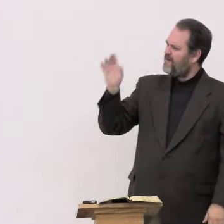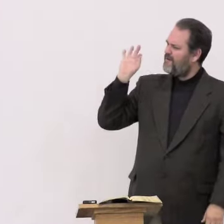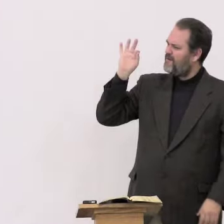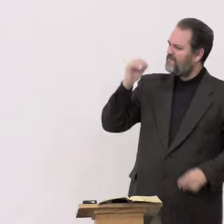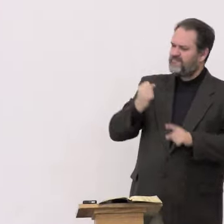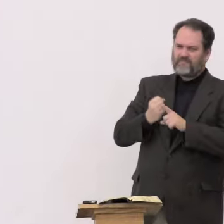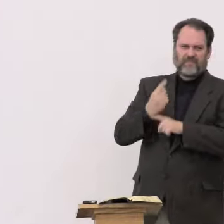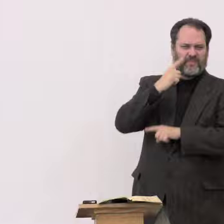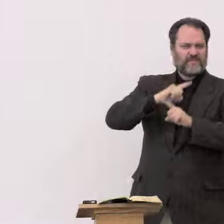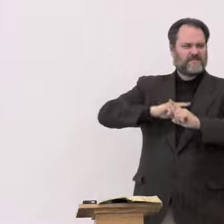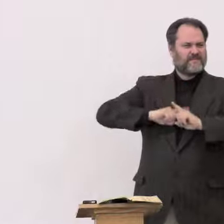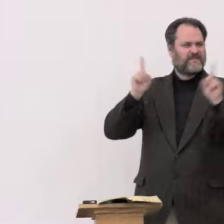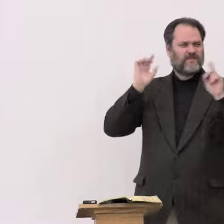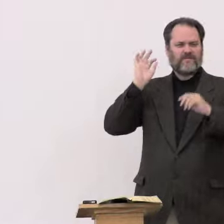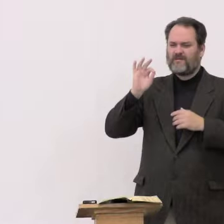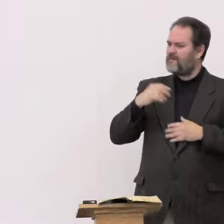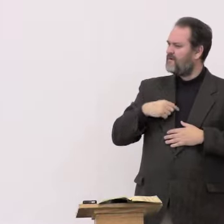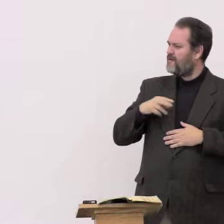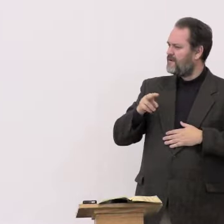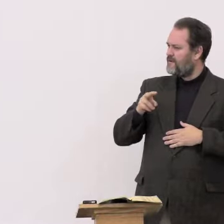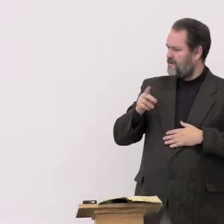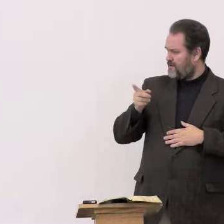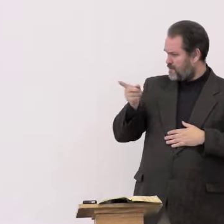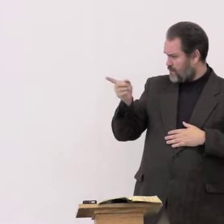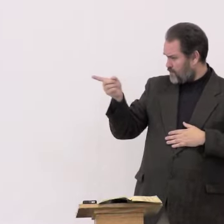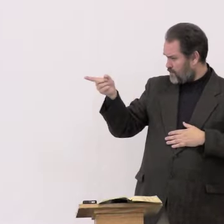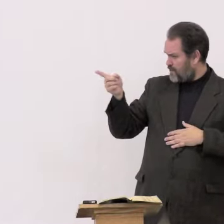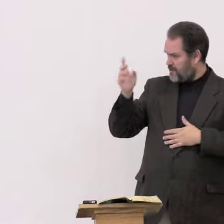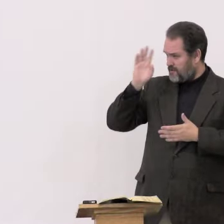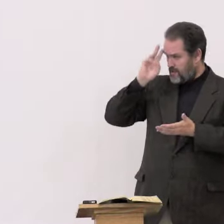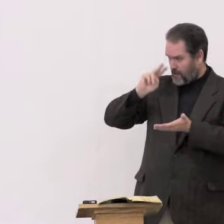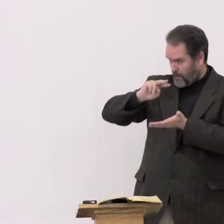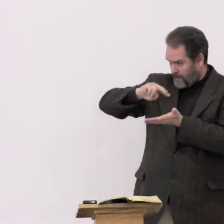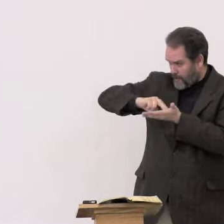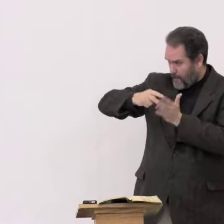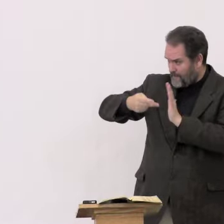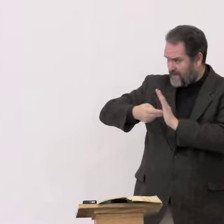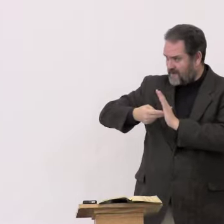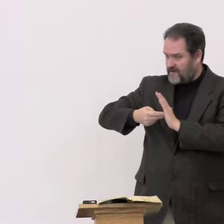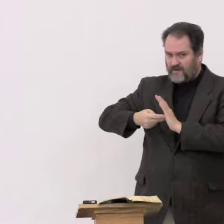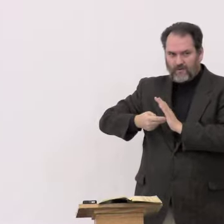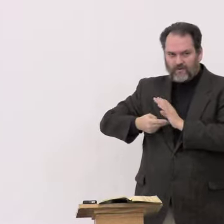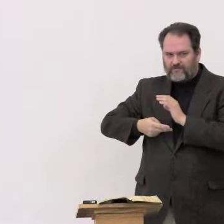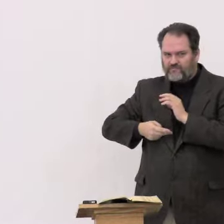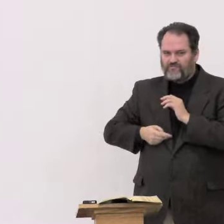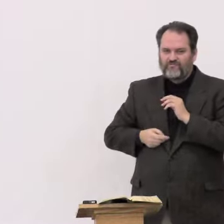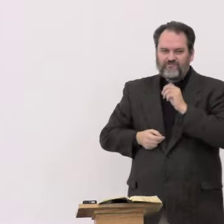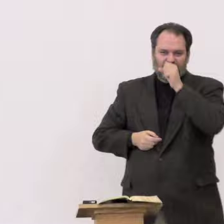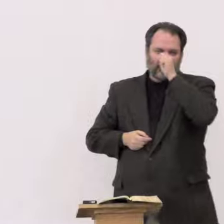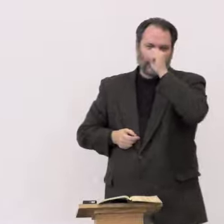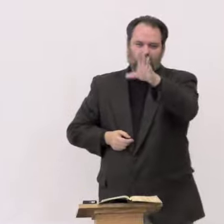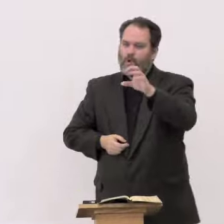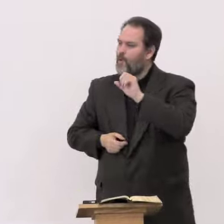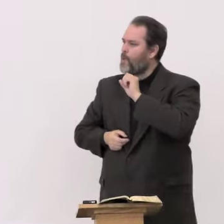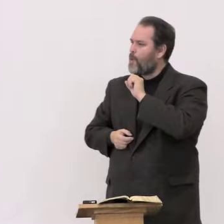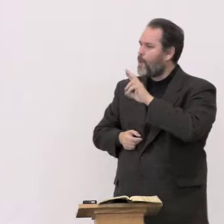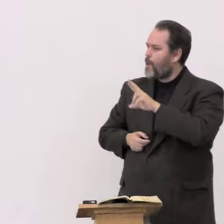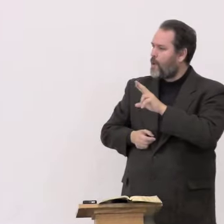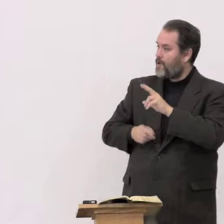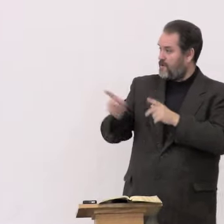look at other pastors, a different pastor, and sometimes they say something different about the verse. They interpret the